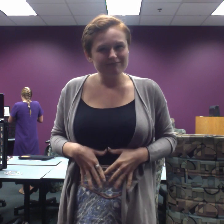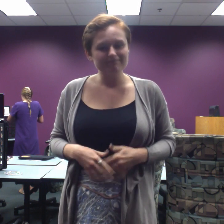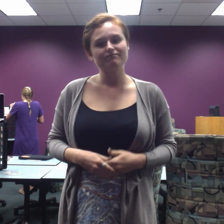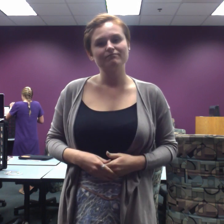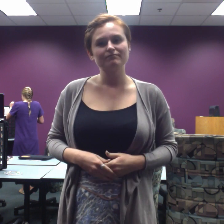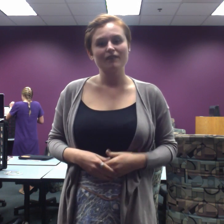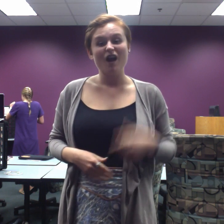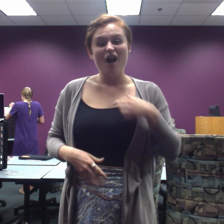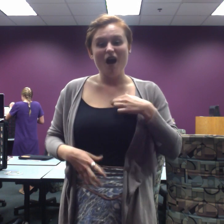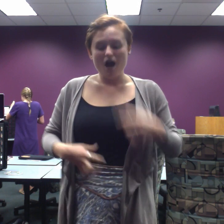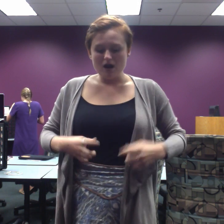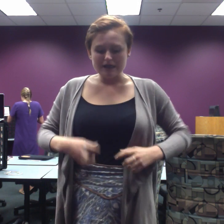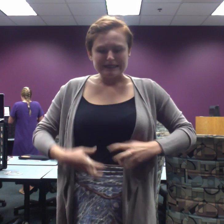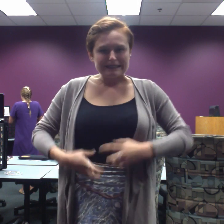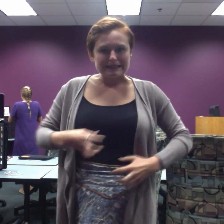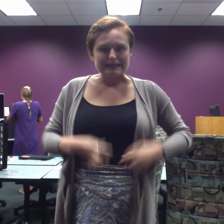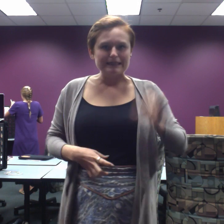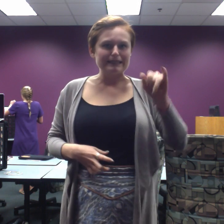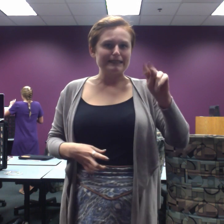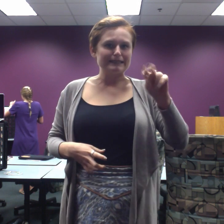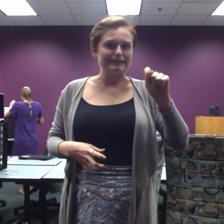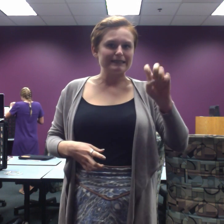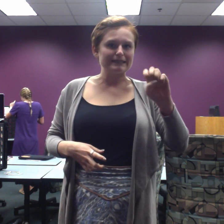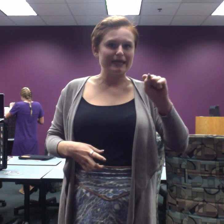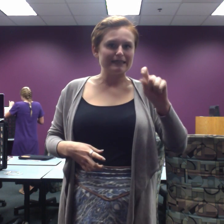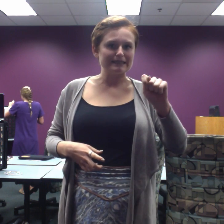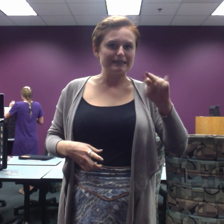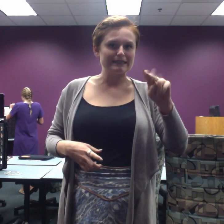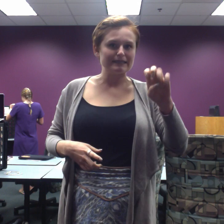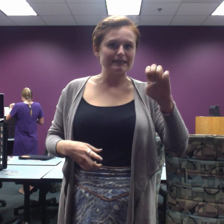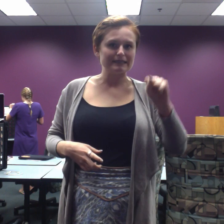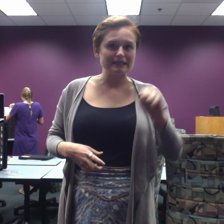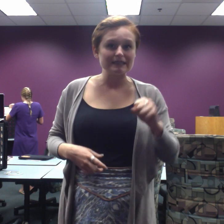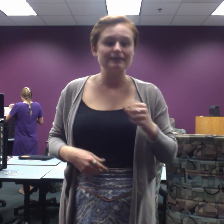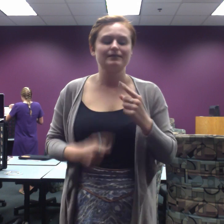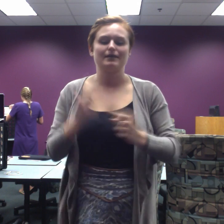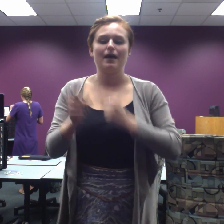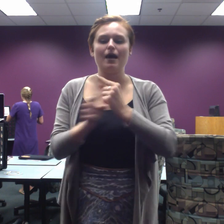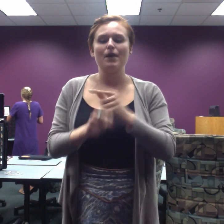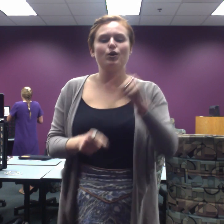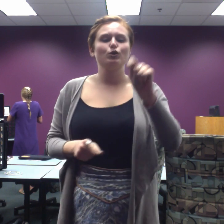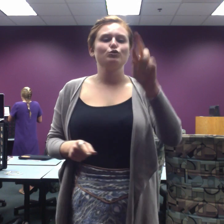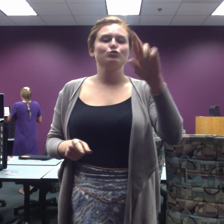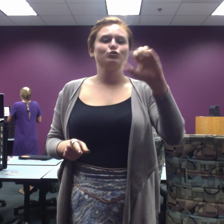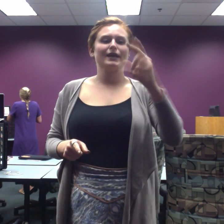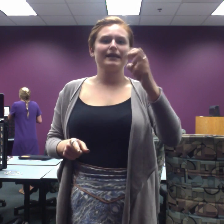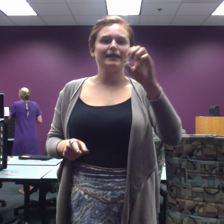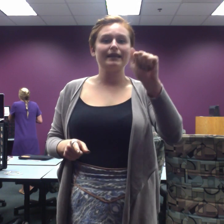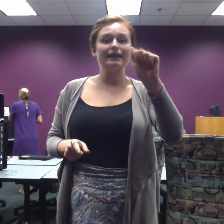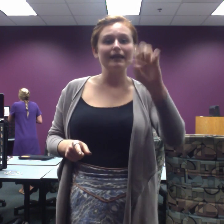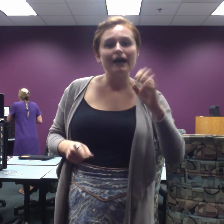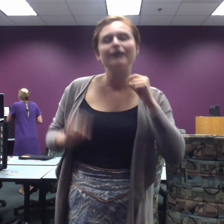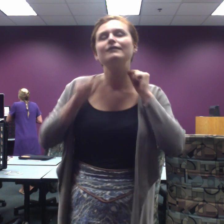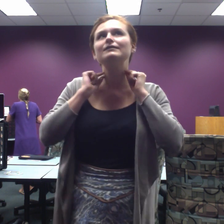and our intestines. And then we're going to talk about our trachea and our lungs and our